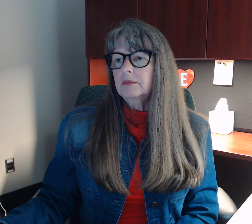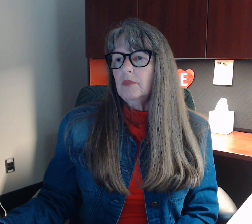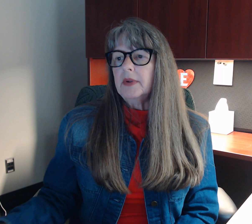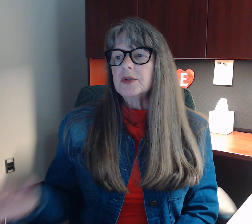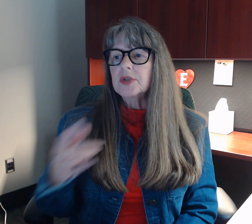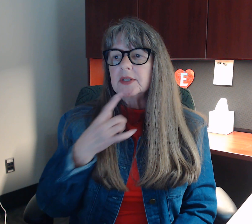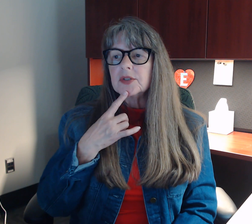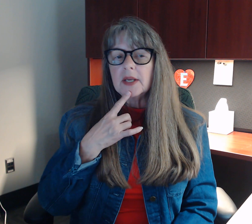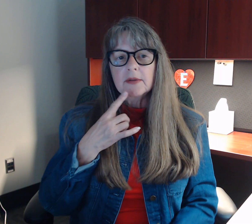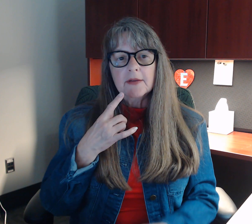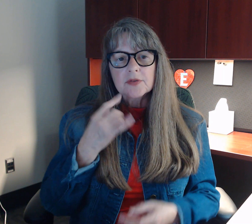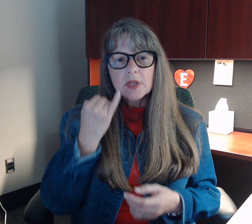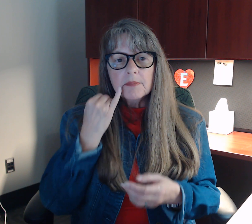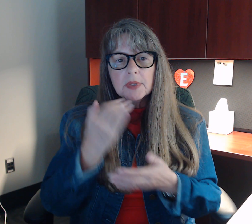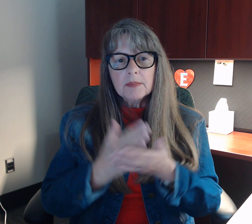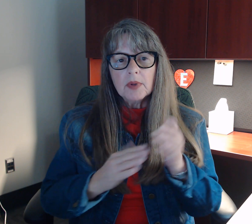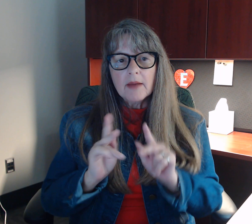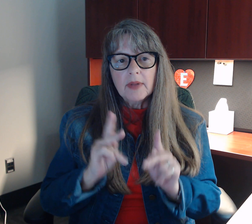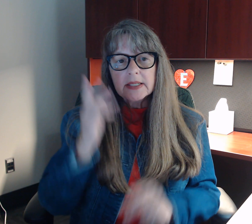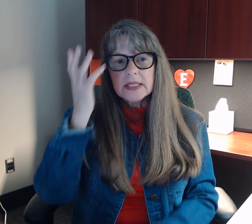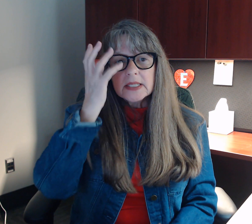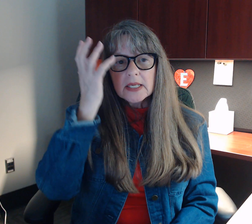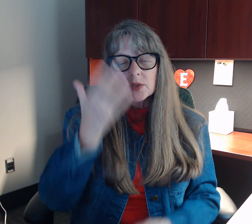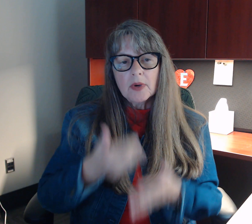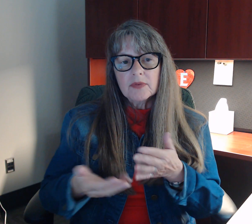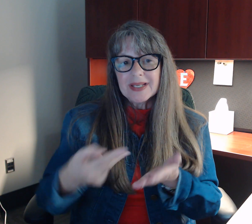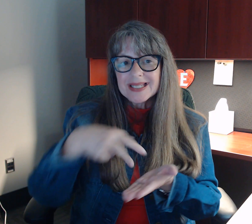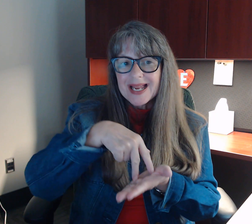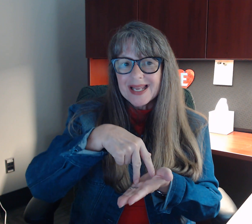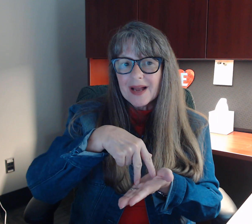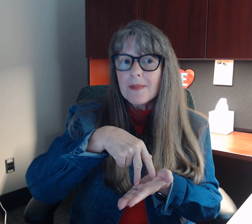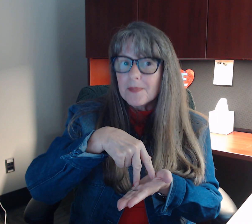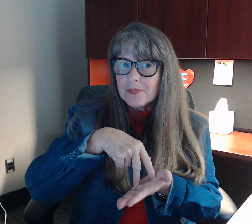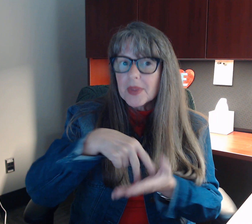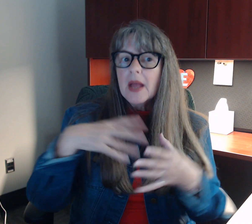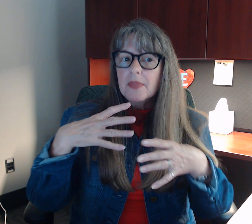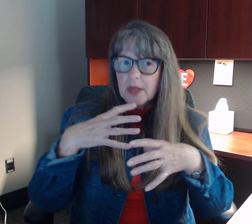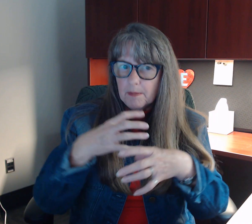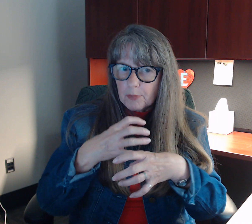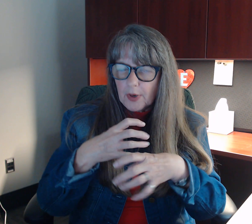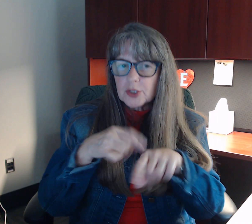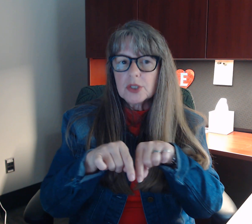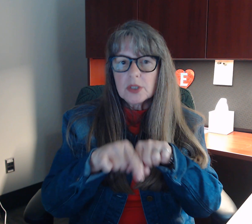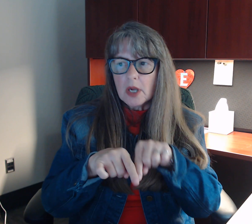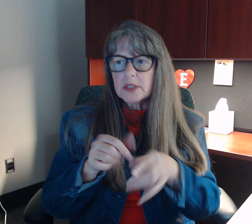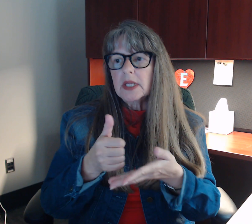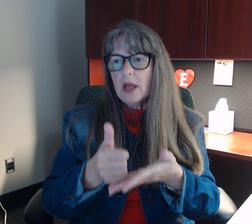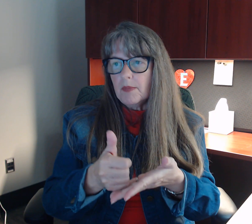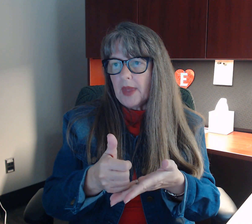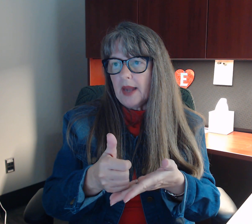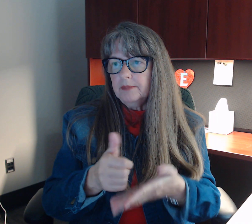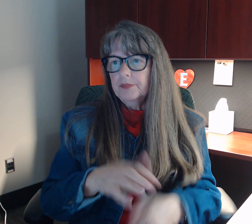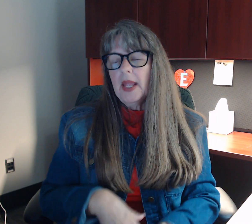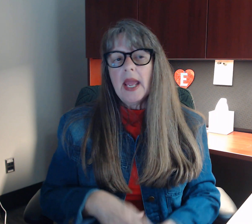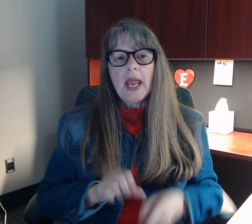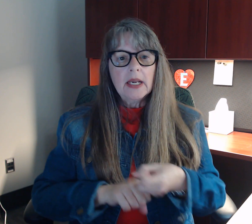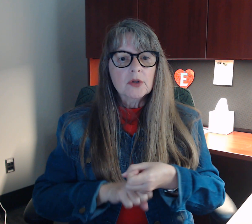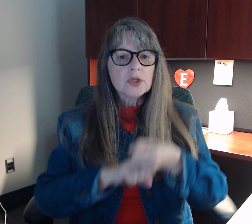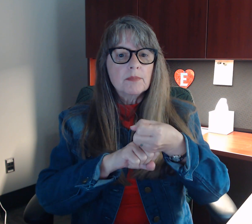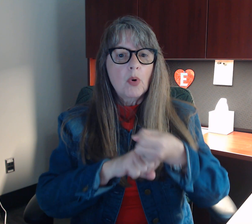It says that if some people have like dizziness whenever they stand up, the compression socks can help that, and it'll support